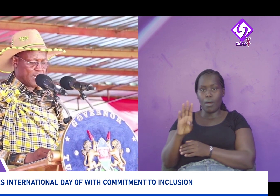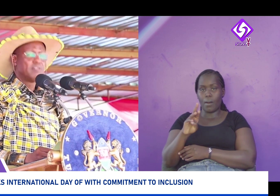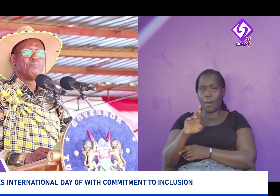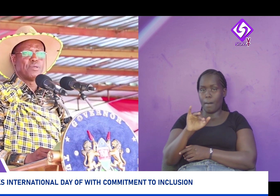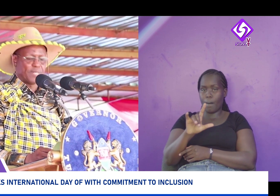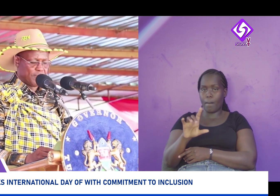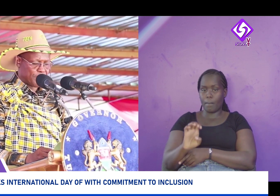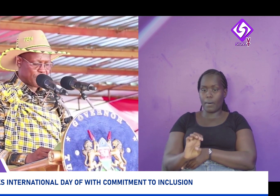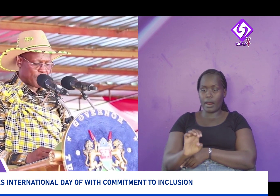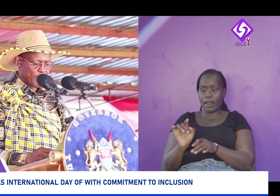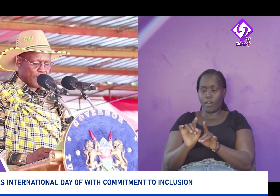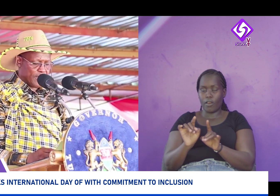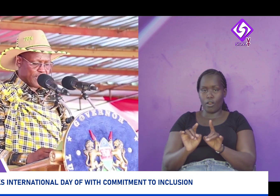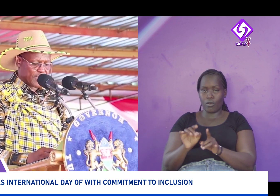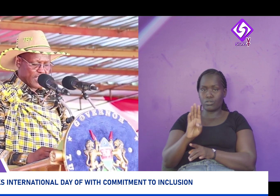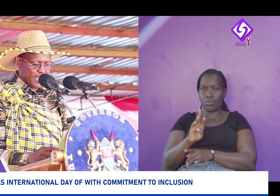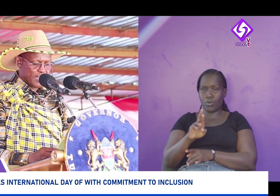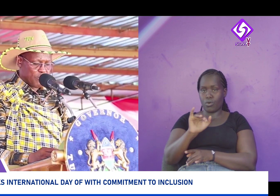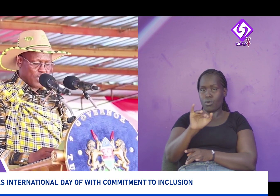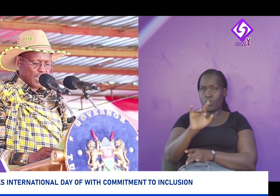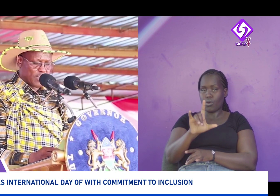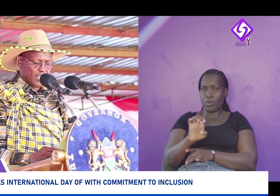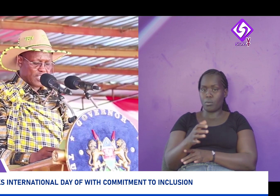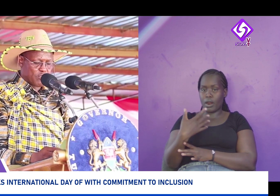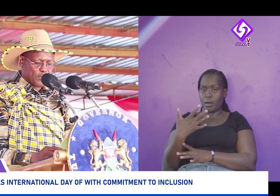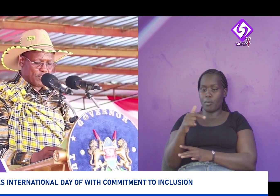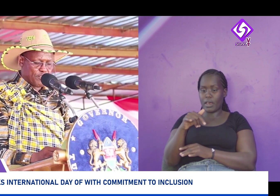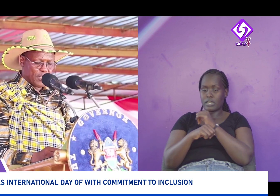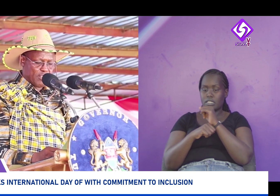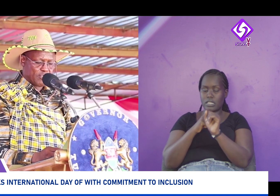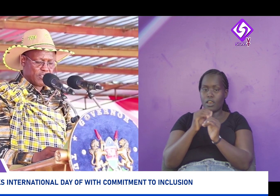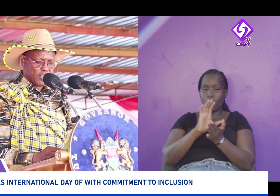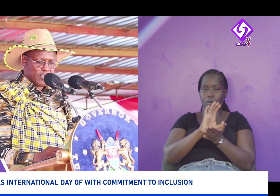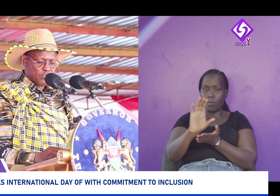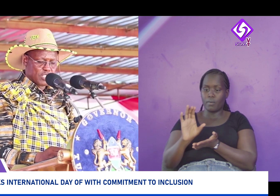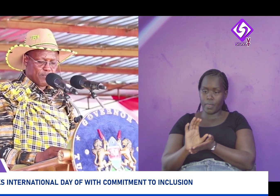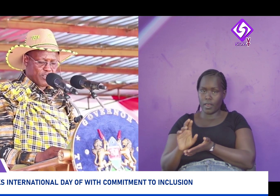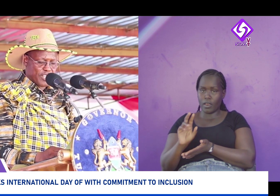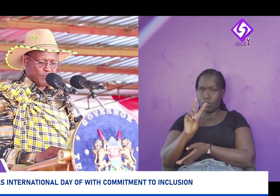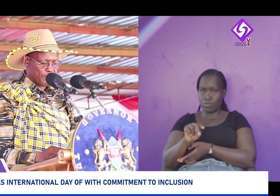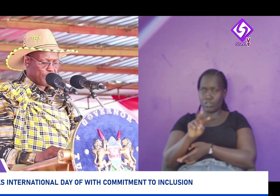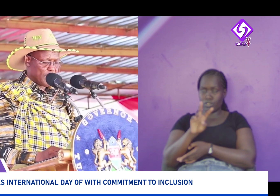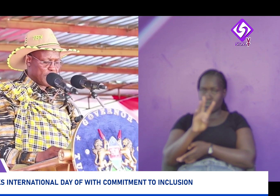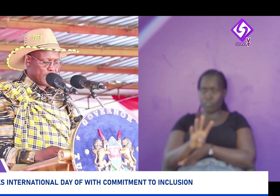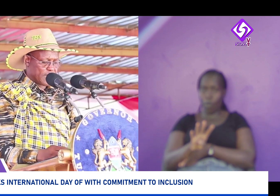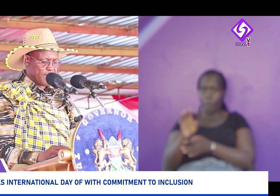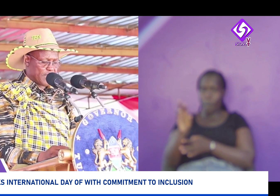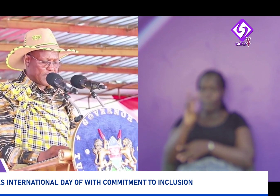braille paper. This year, we allocated 2.4 million to support them. These devices